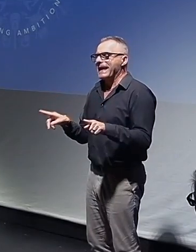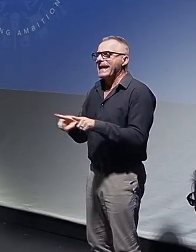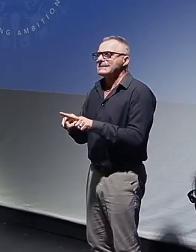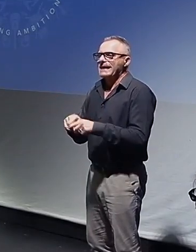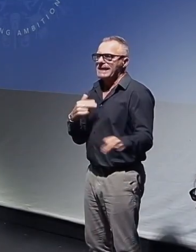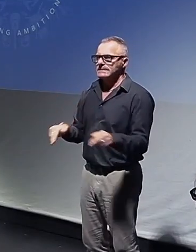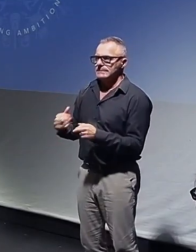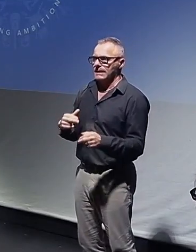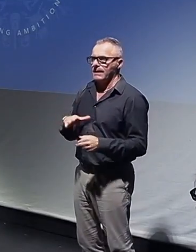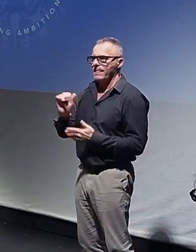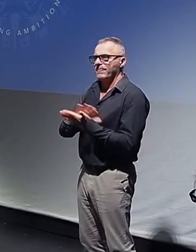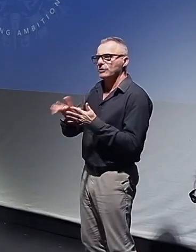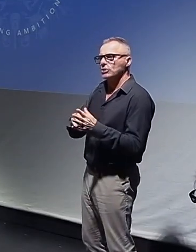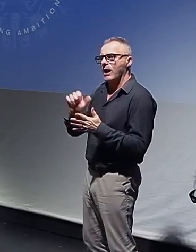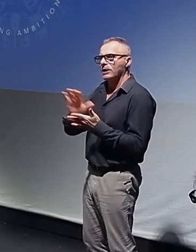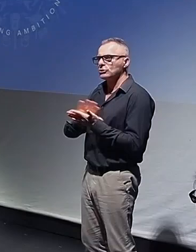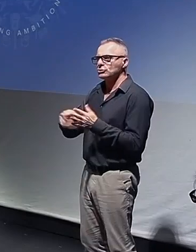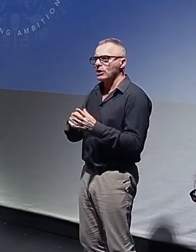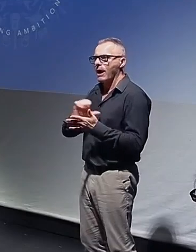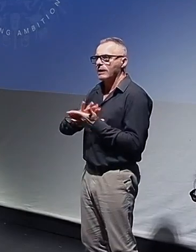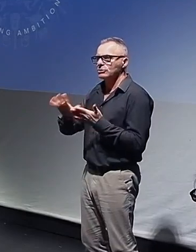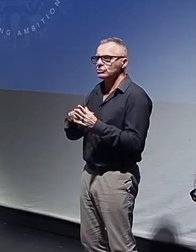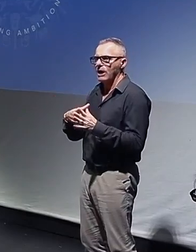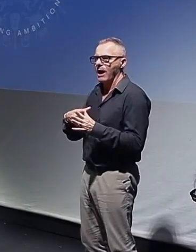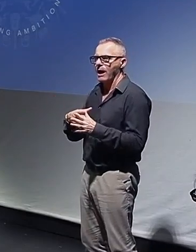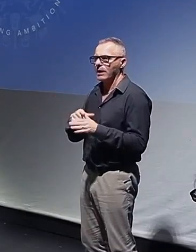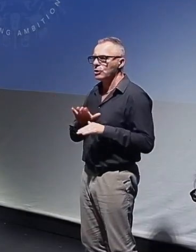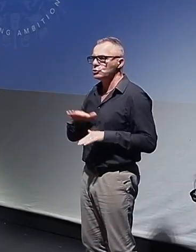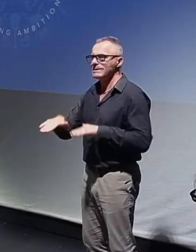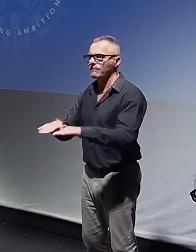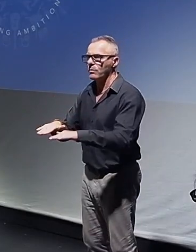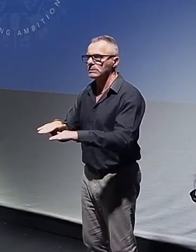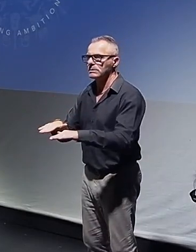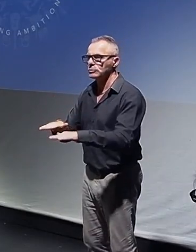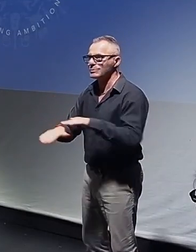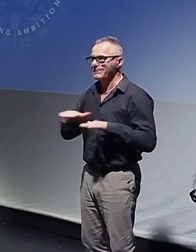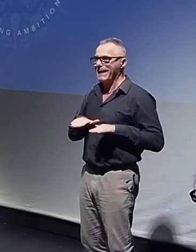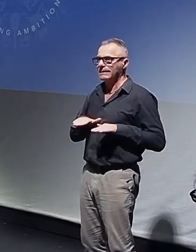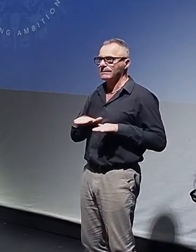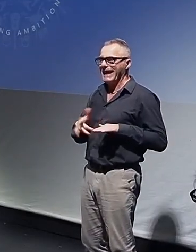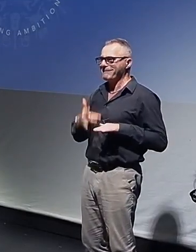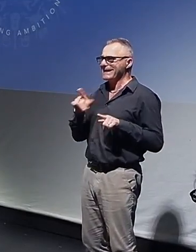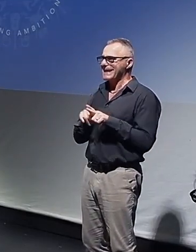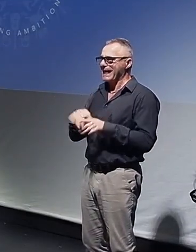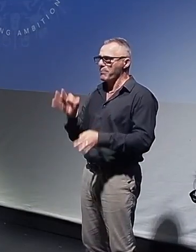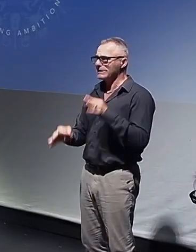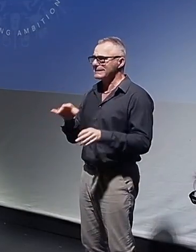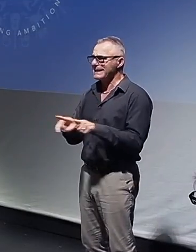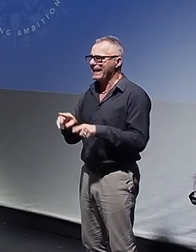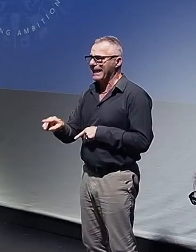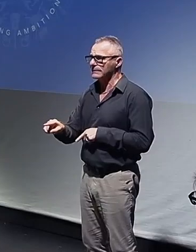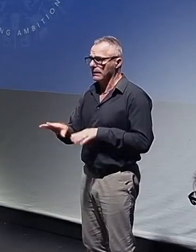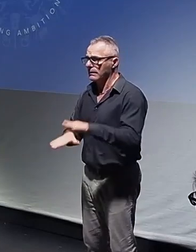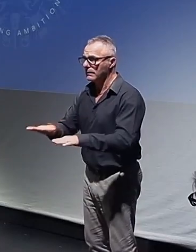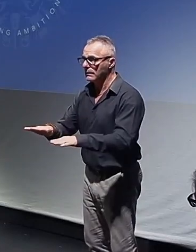cha-cha-cha. You know, it's two step forward. It's like, that's what it feels like. And that's what politics are. And